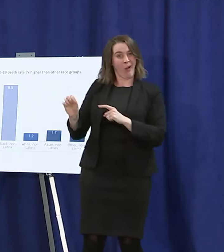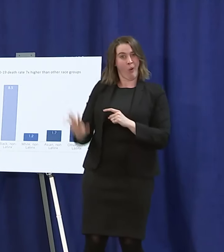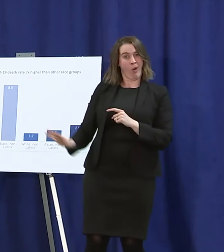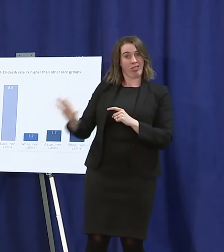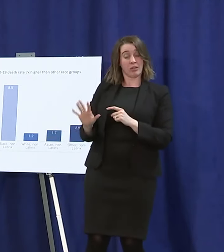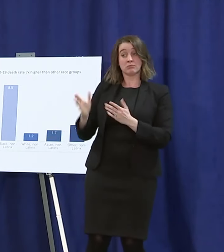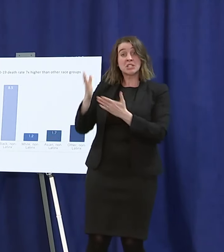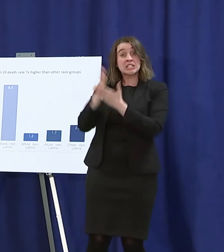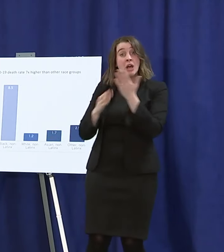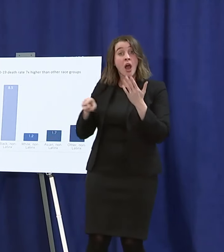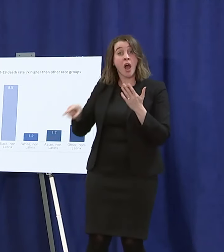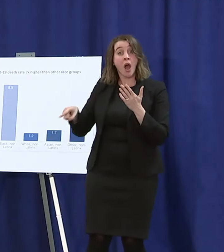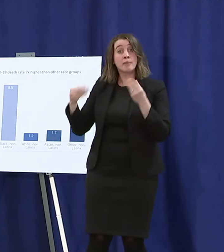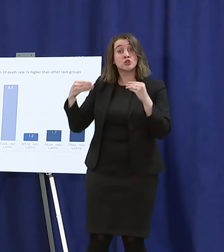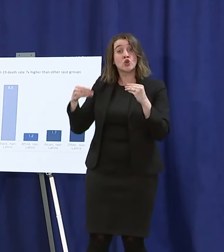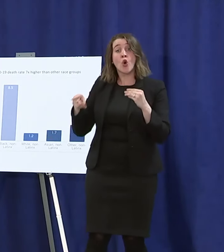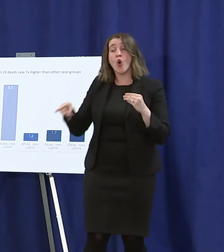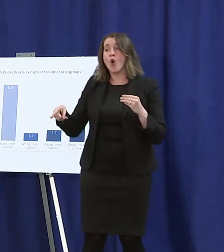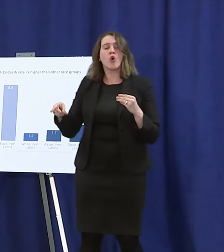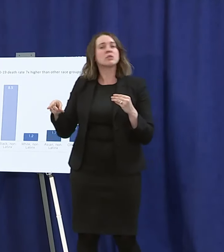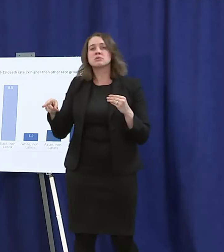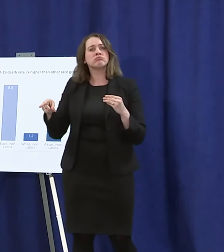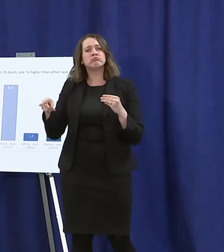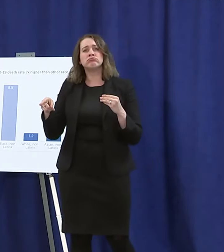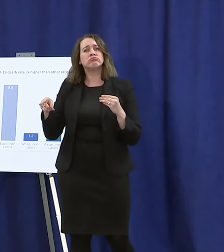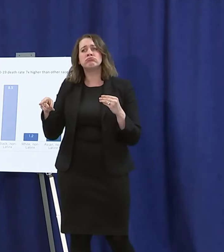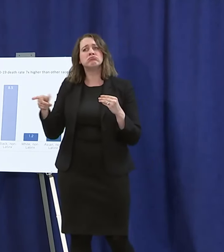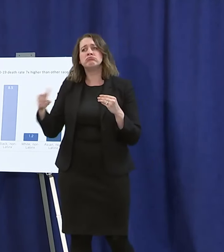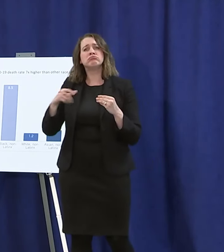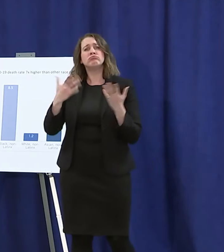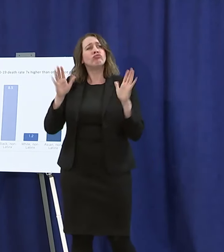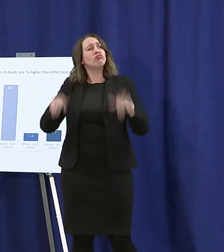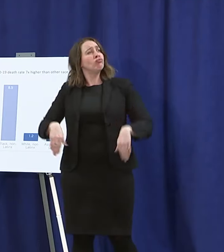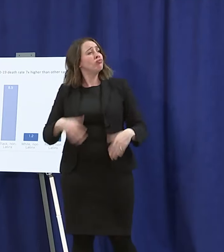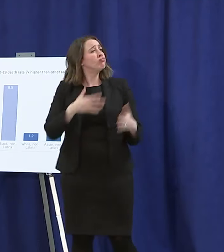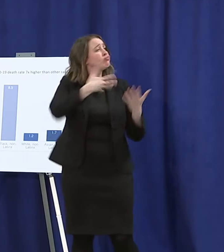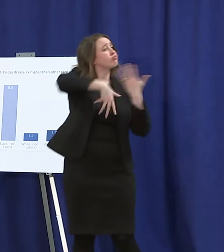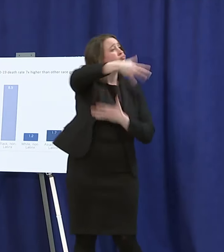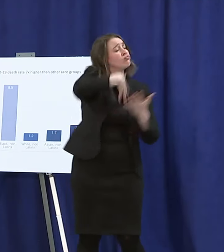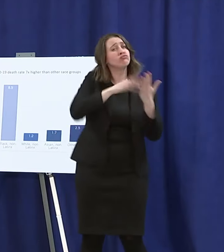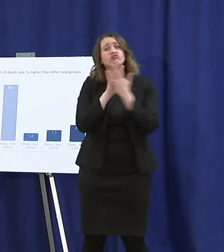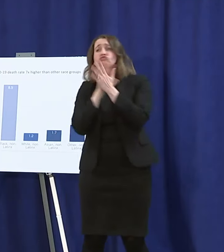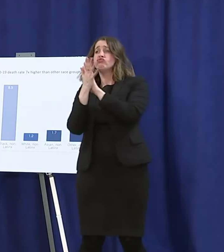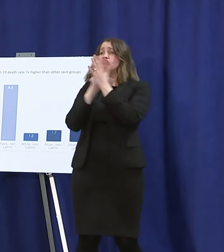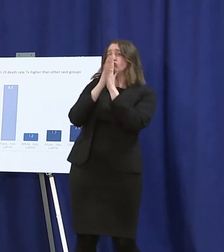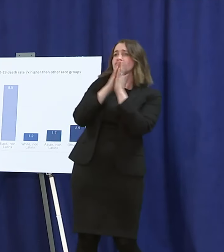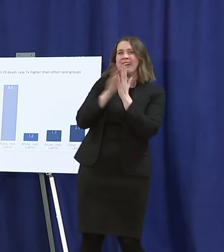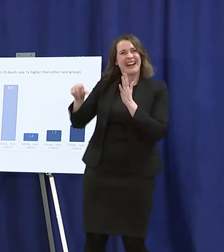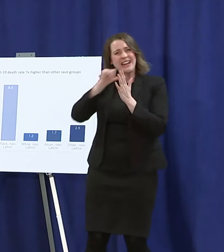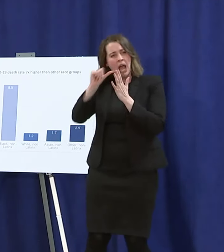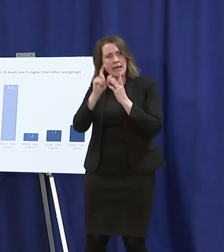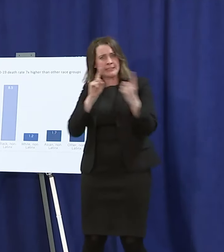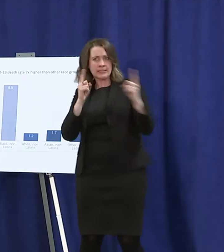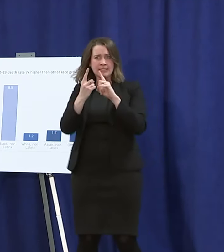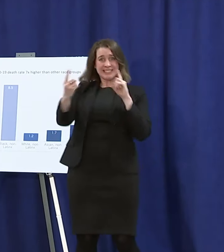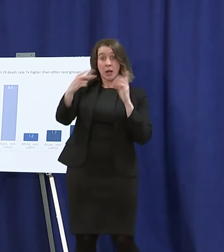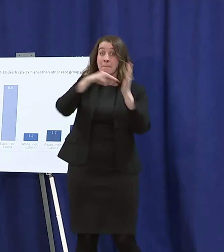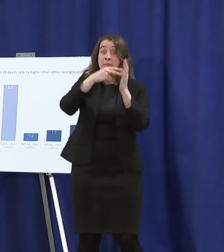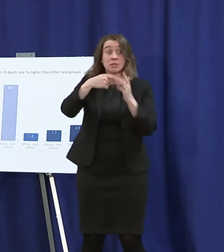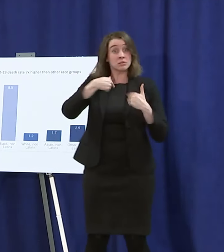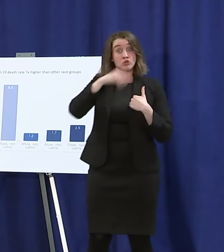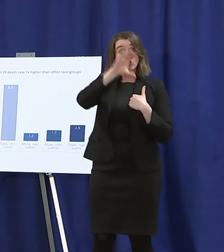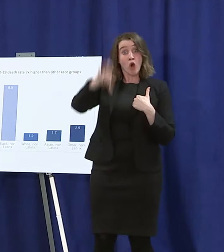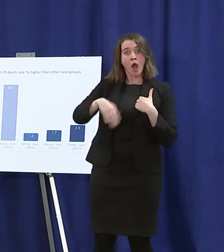some retailers are not advancing social distancing as they must. We are sending inspectors out. We